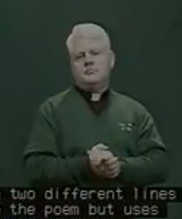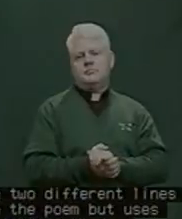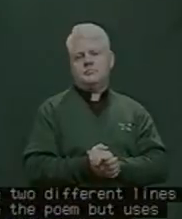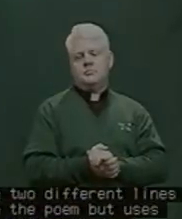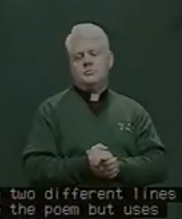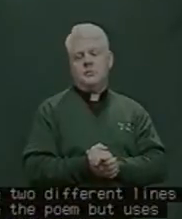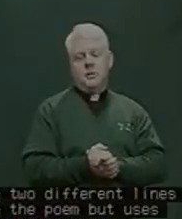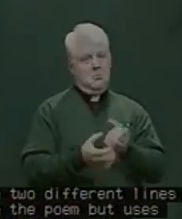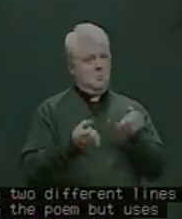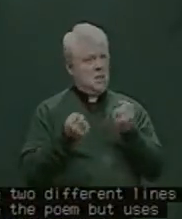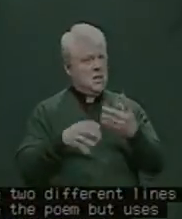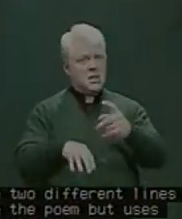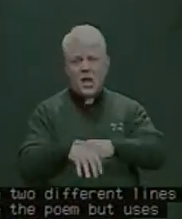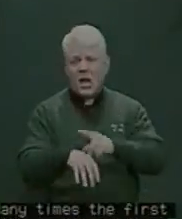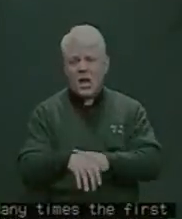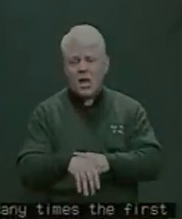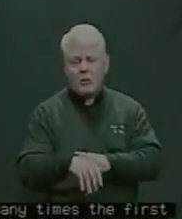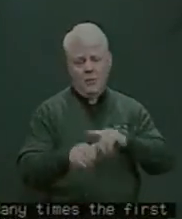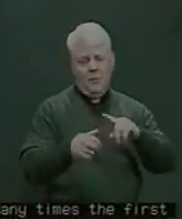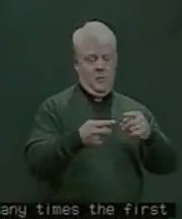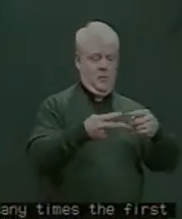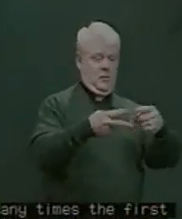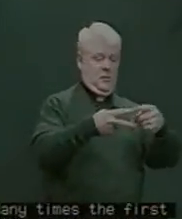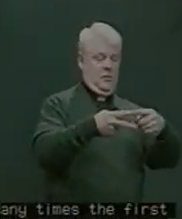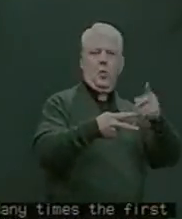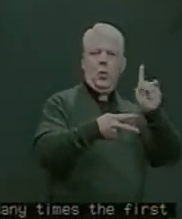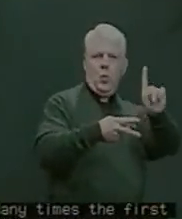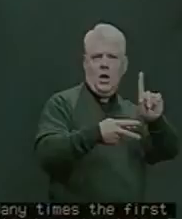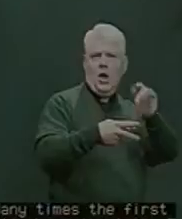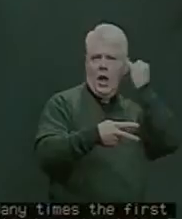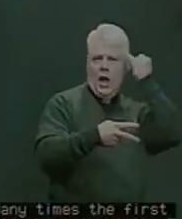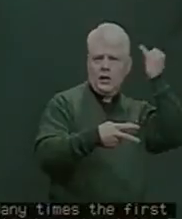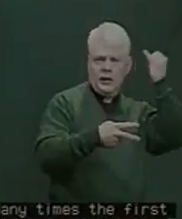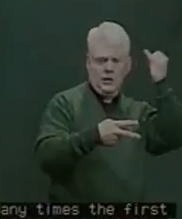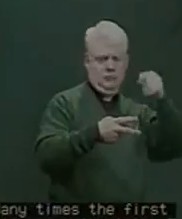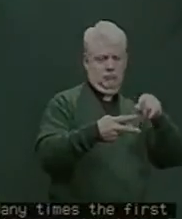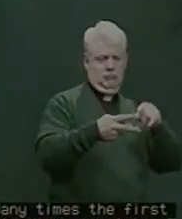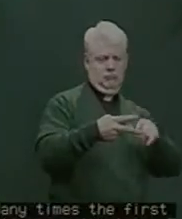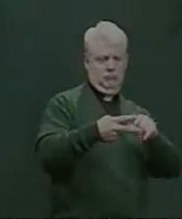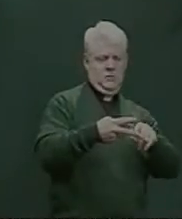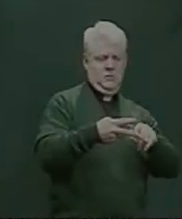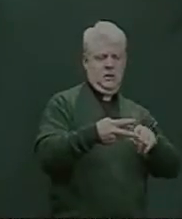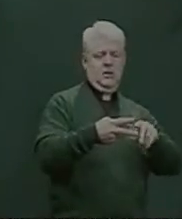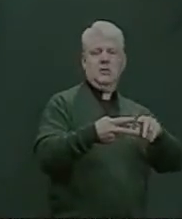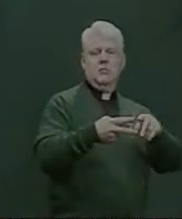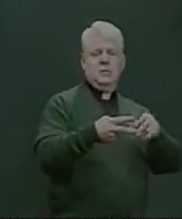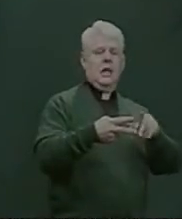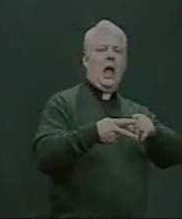but uses different words. 12. times, the first line says one idea, 12. the second